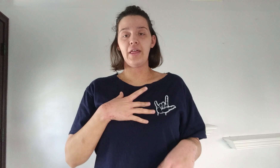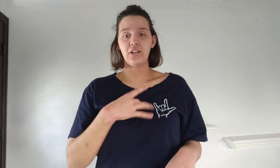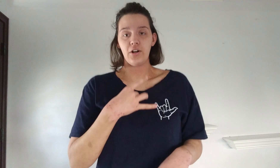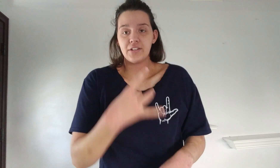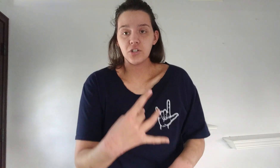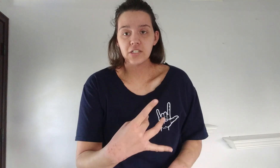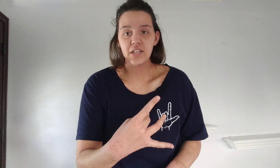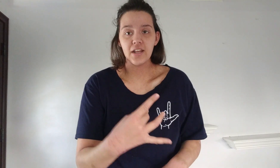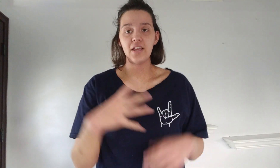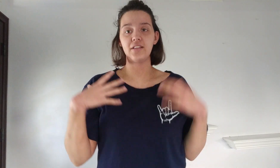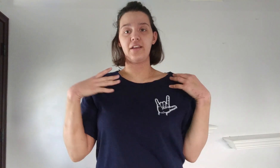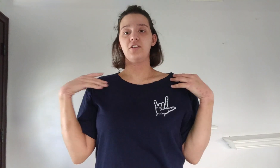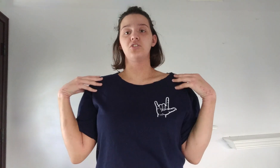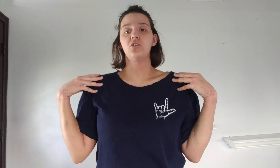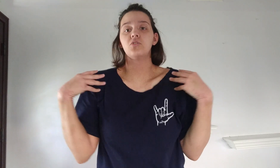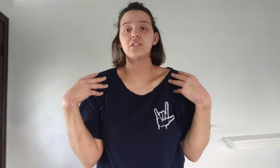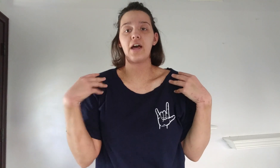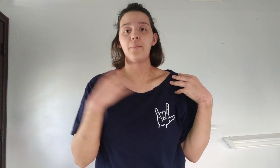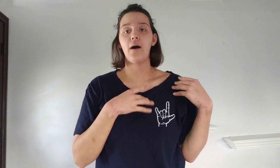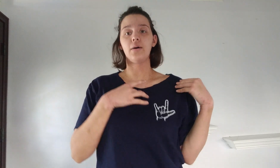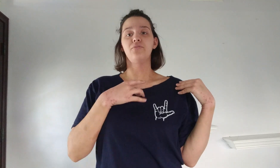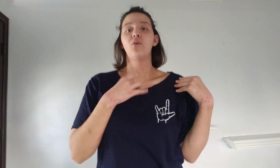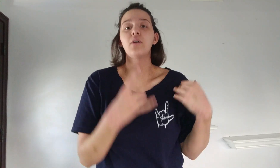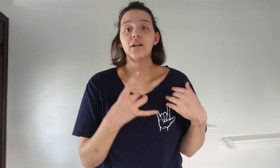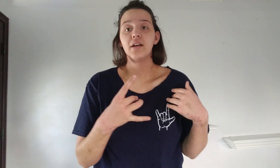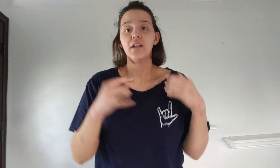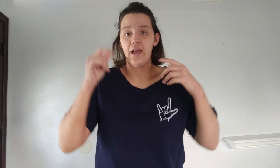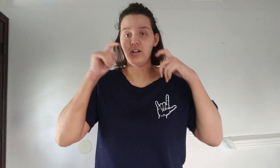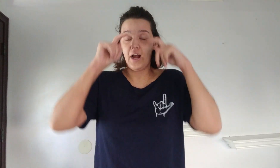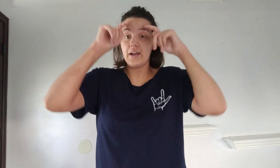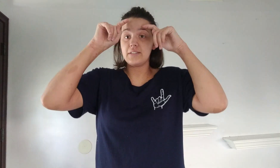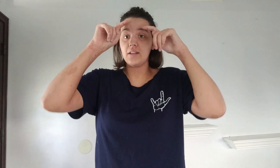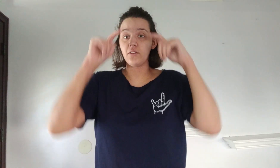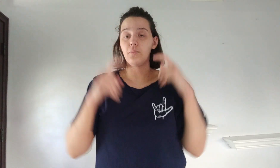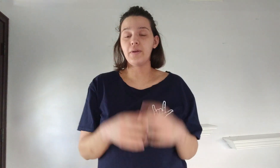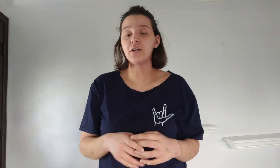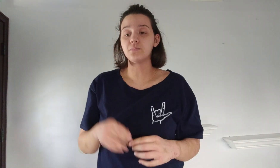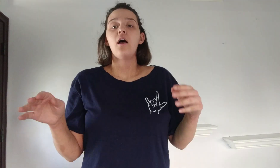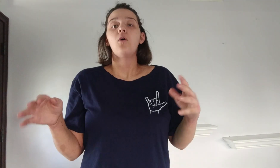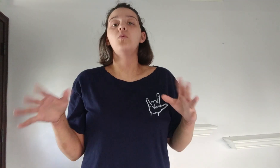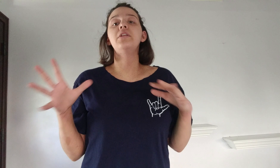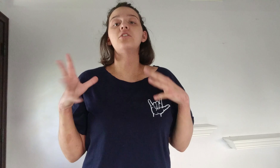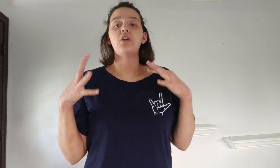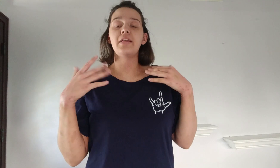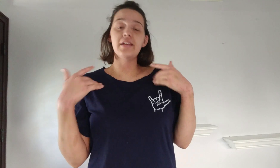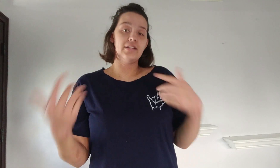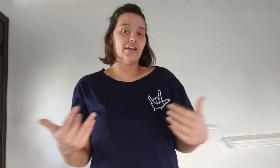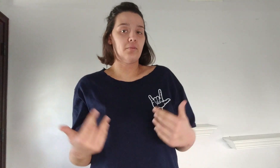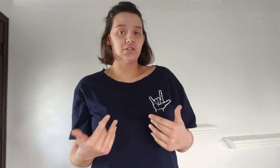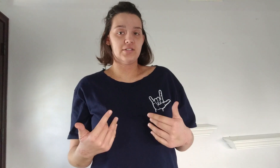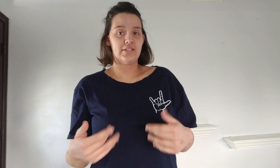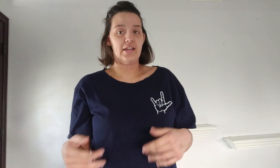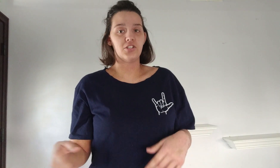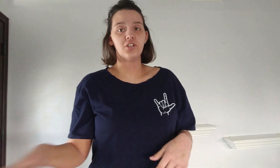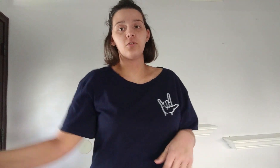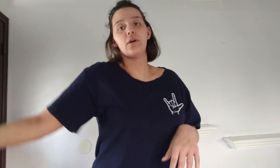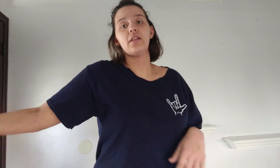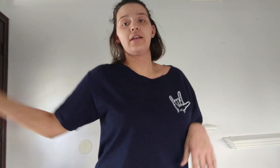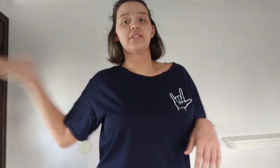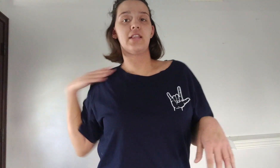you're interested in it, like your shoulders kind of pop forward and your eyes get a little bigger. When you're trying to get a deaf person's attention, you don't want to like slant